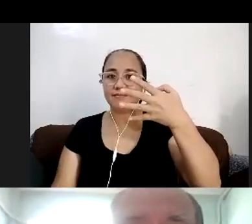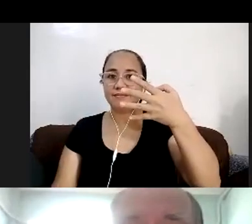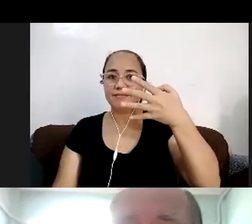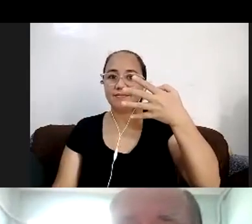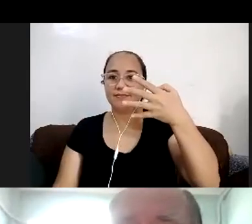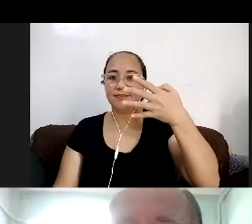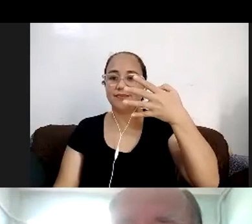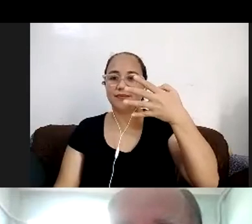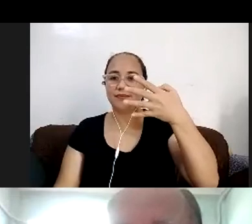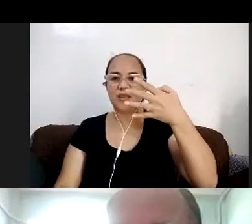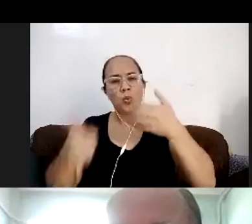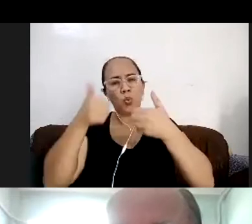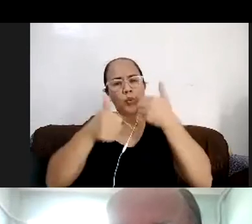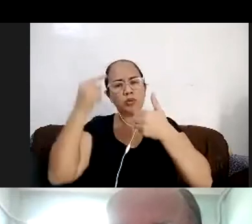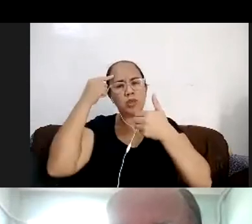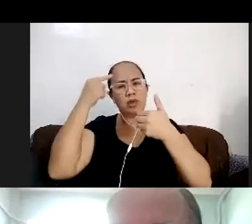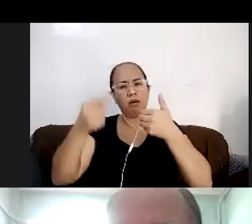So which one do you think?